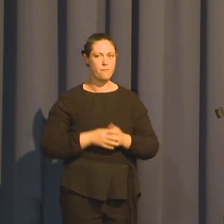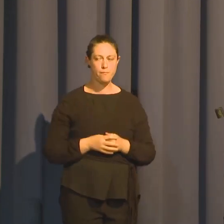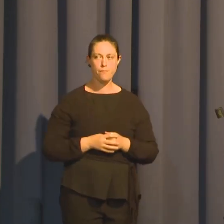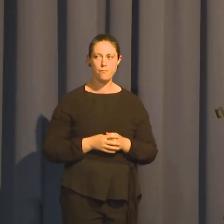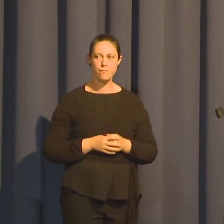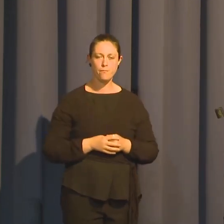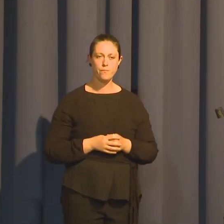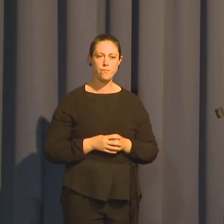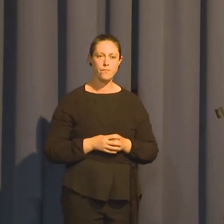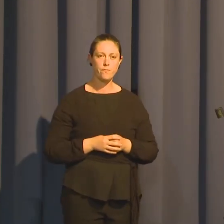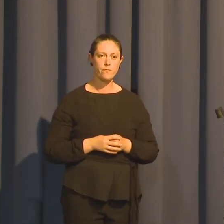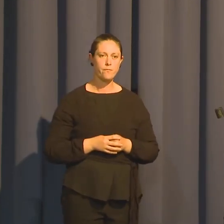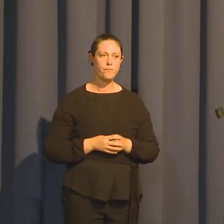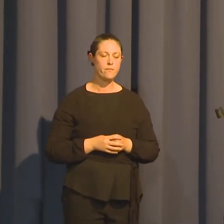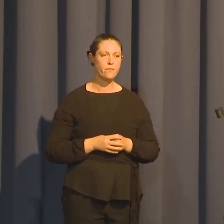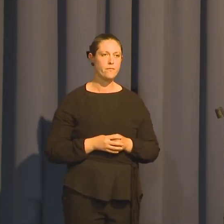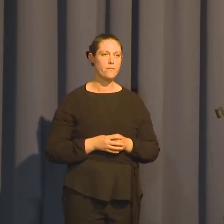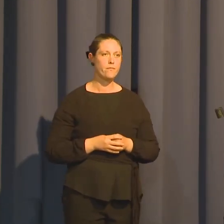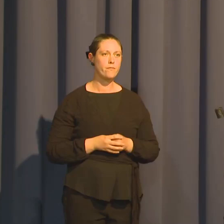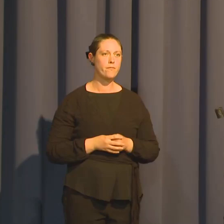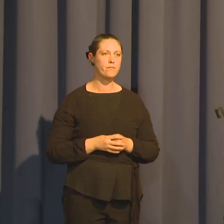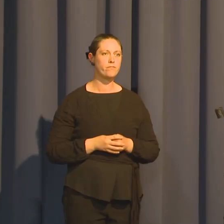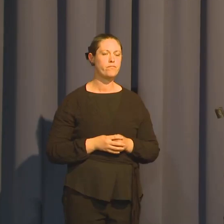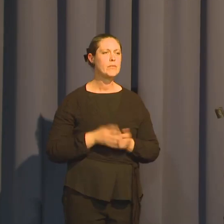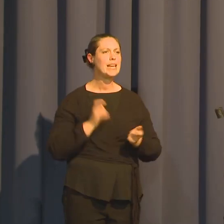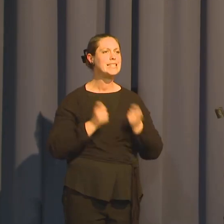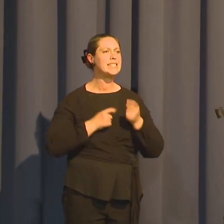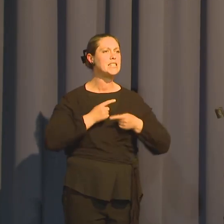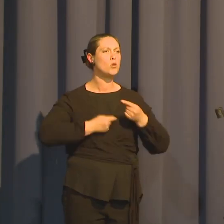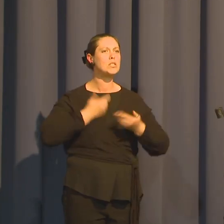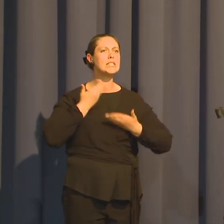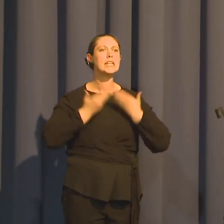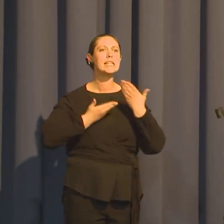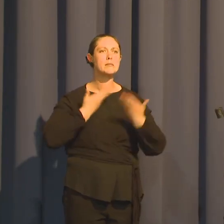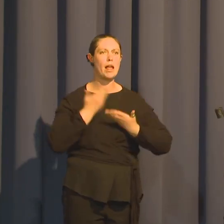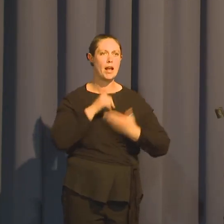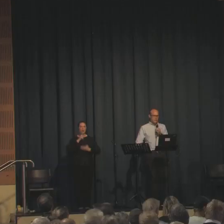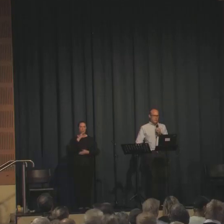So I'll just talk you through the testing process.